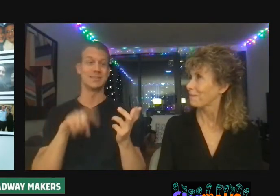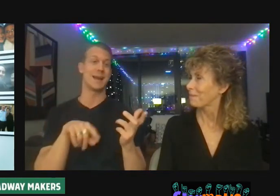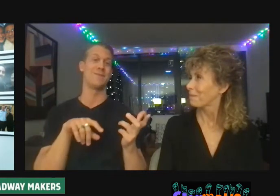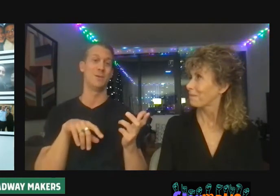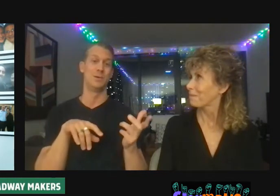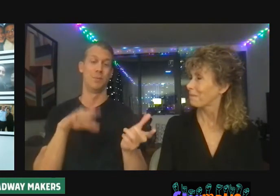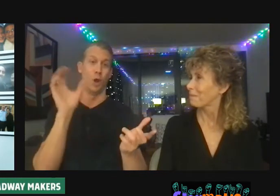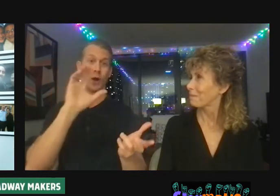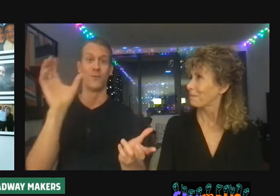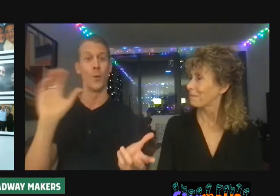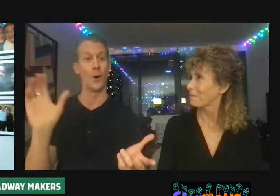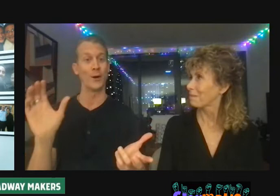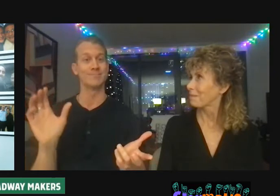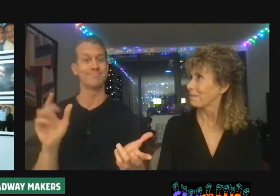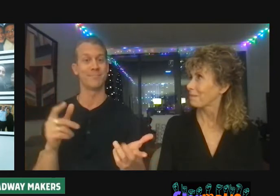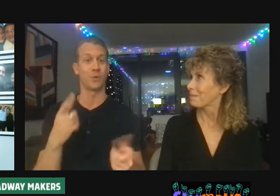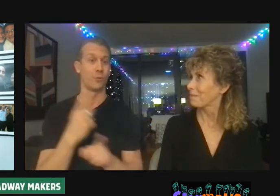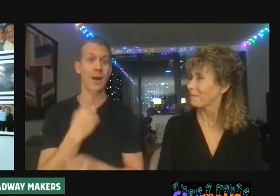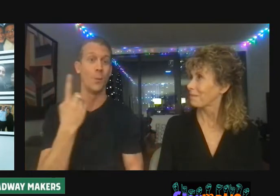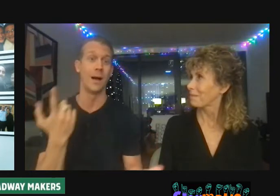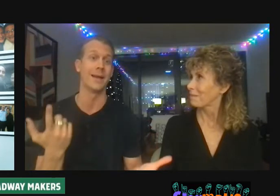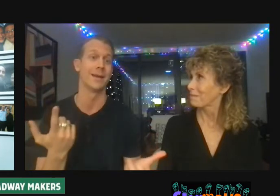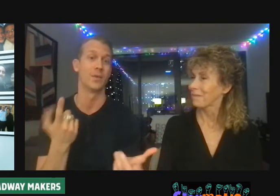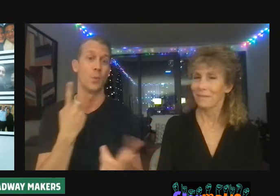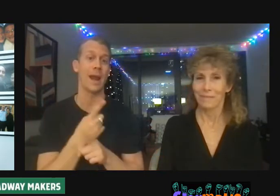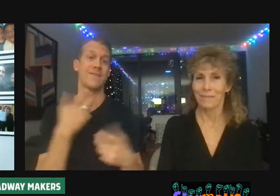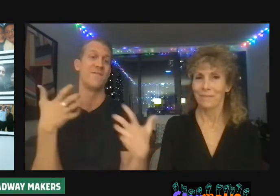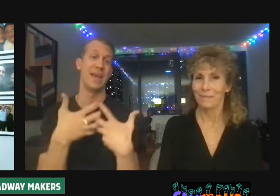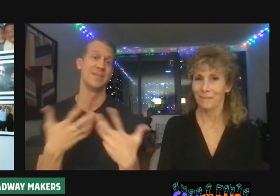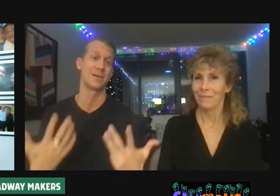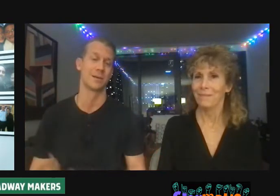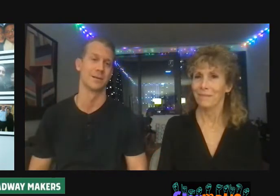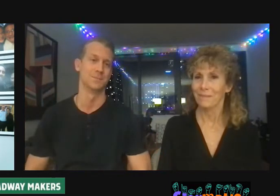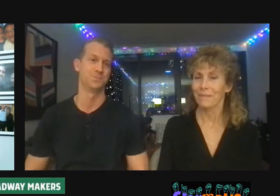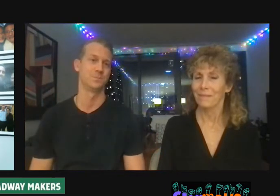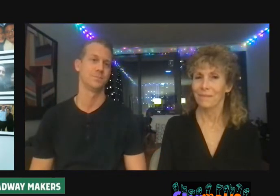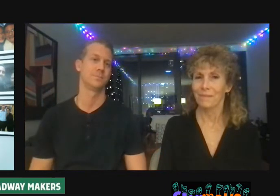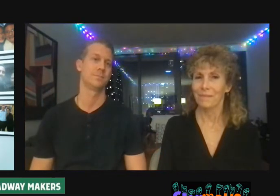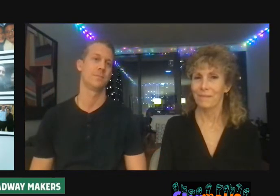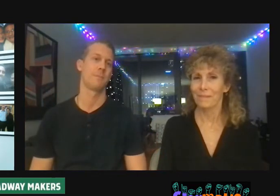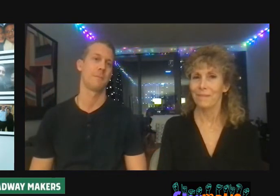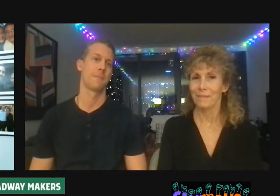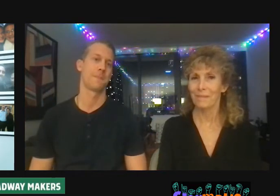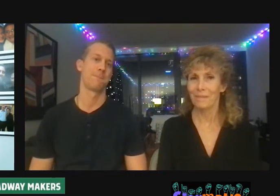and you just have to look for the right one, the right bit.